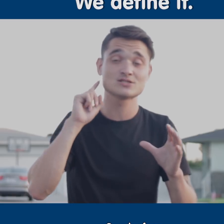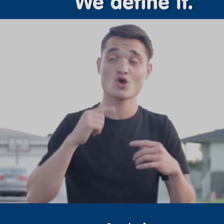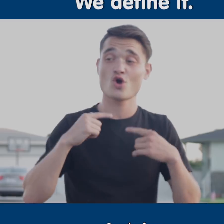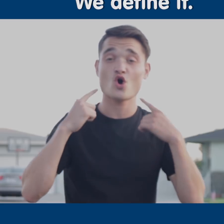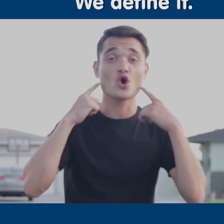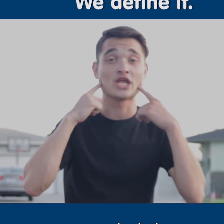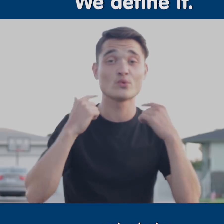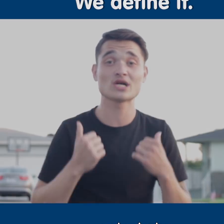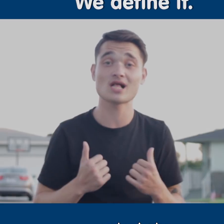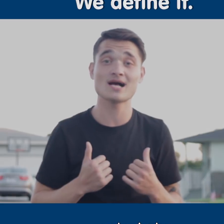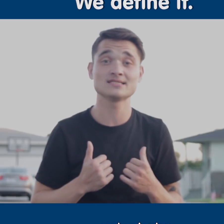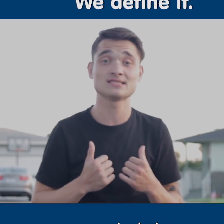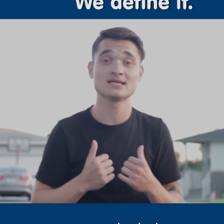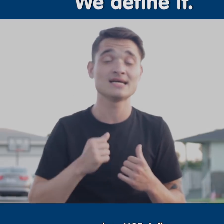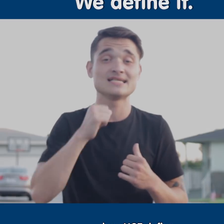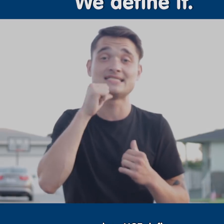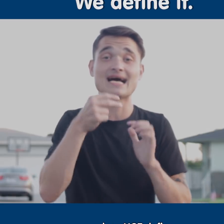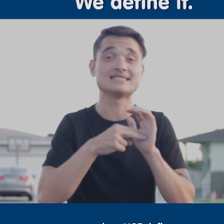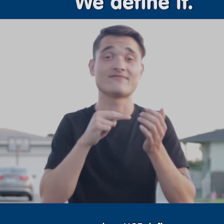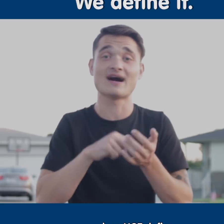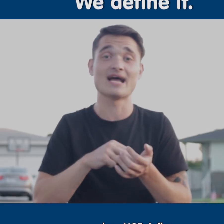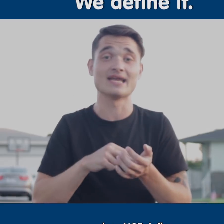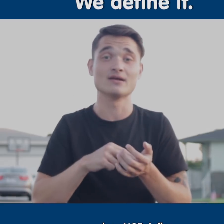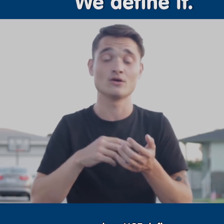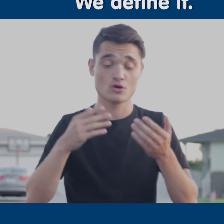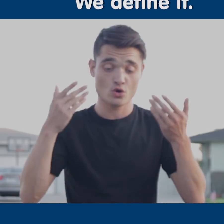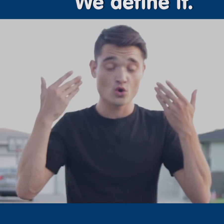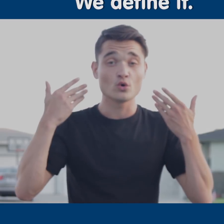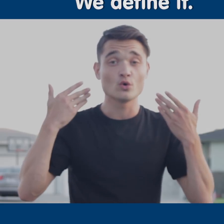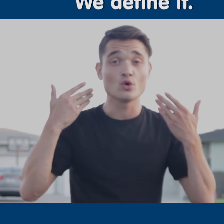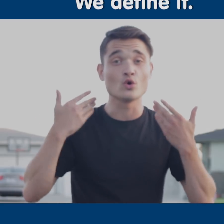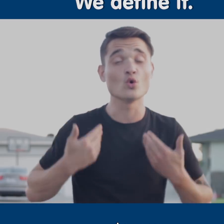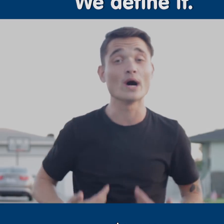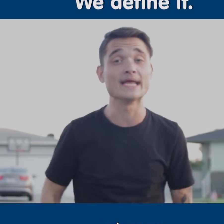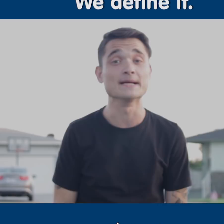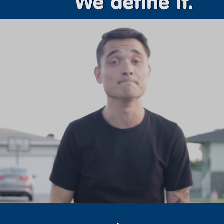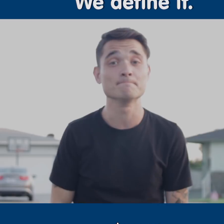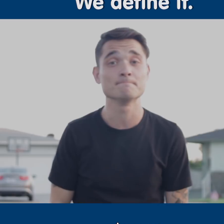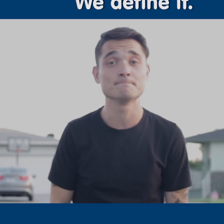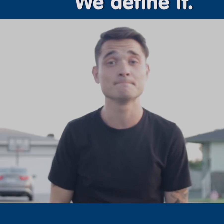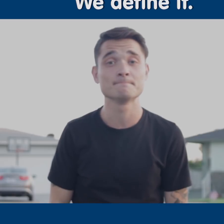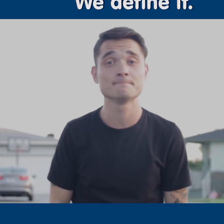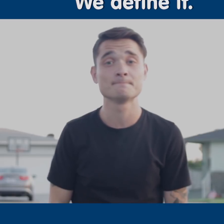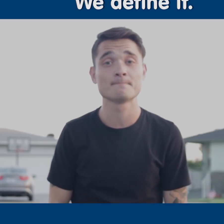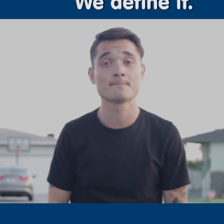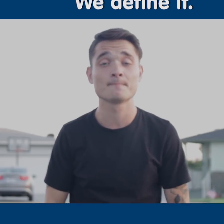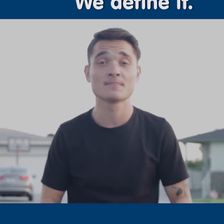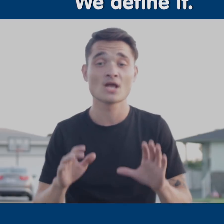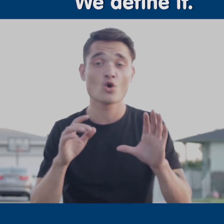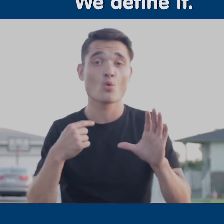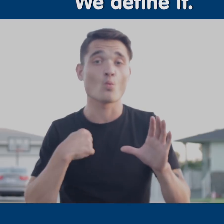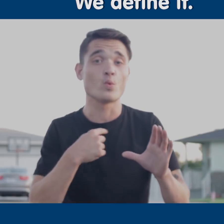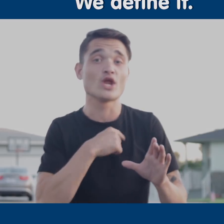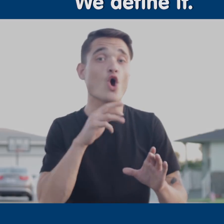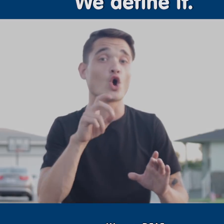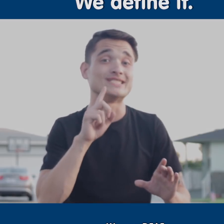our hearing loss is not defined who we are. Who are we? We are